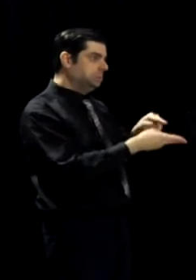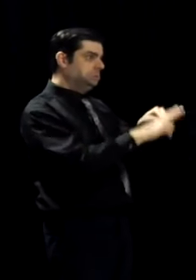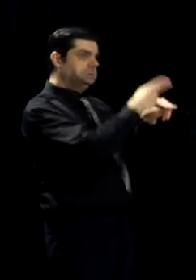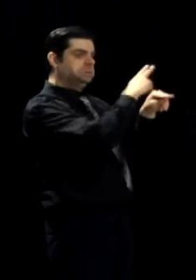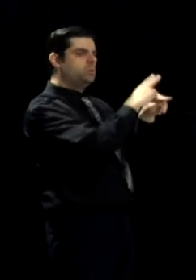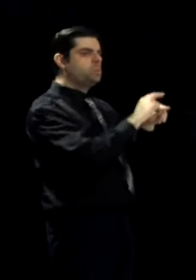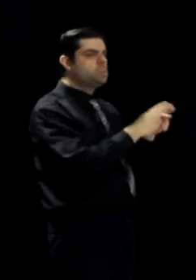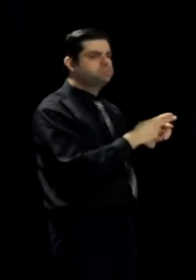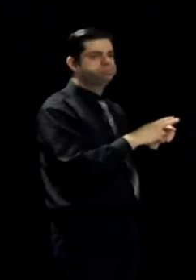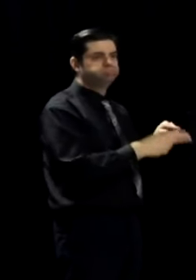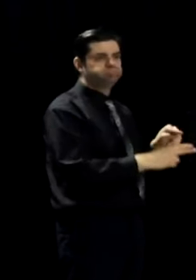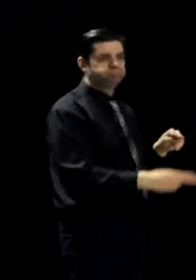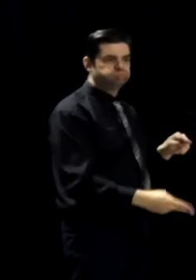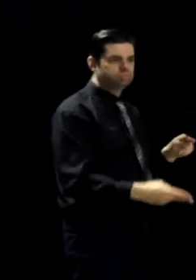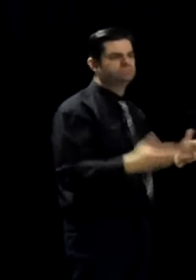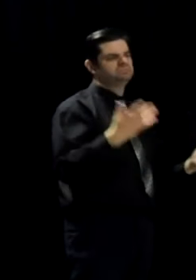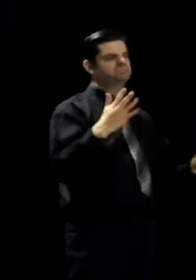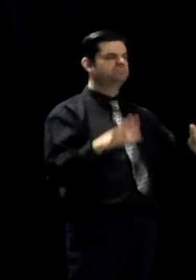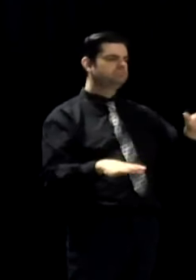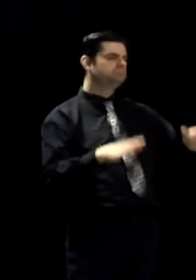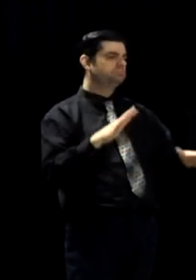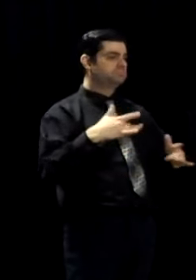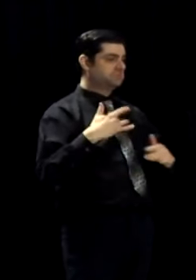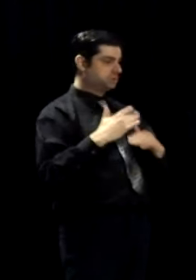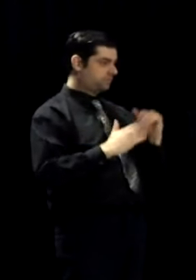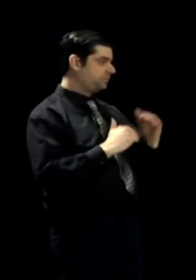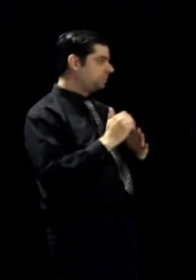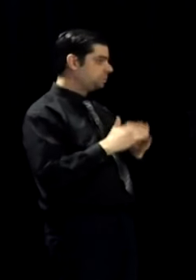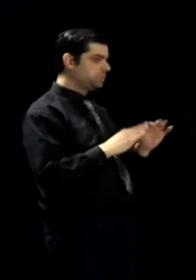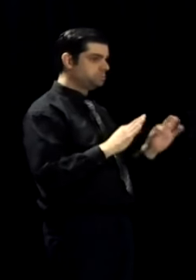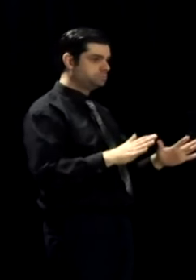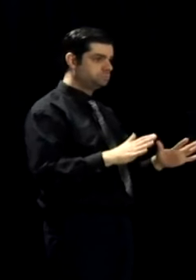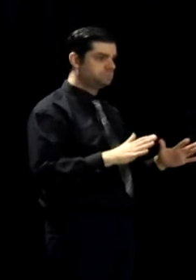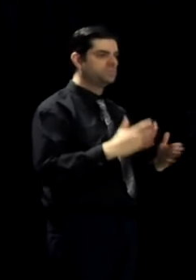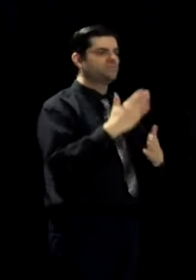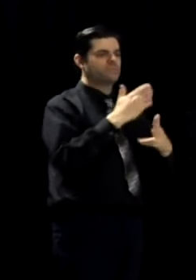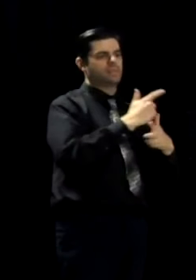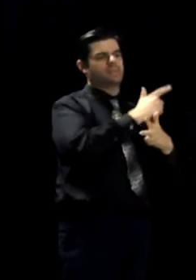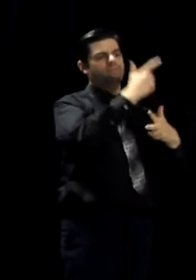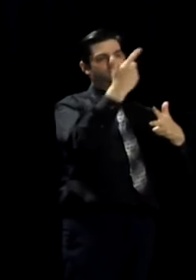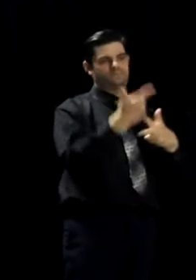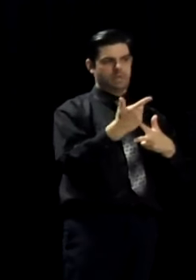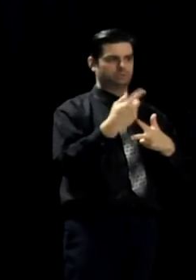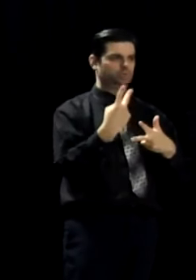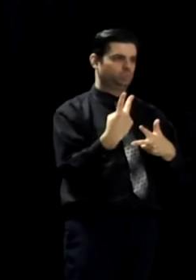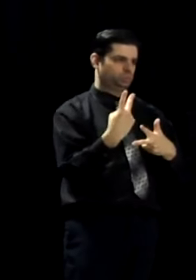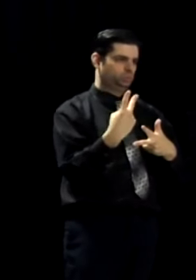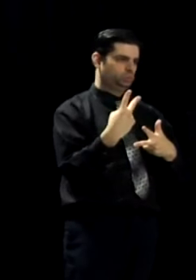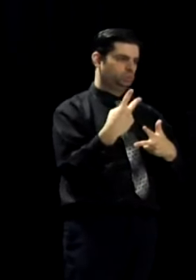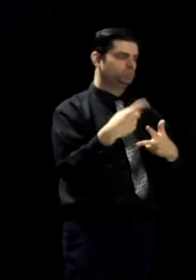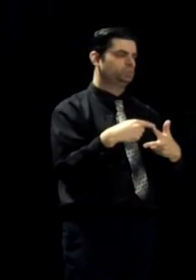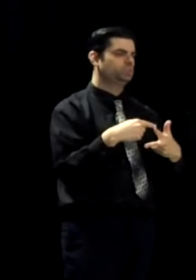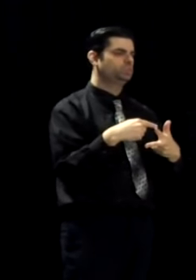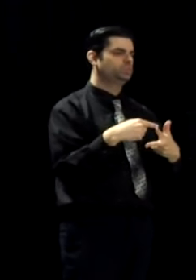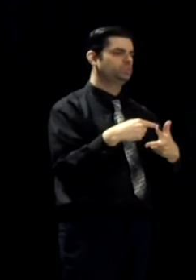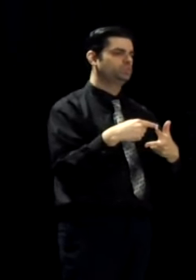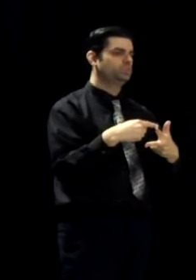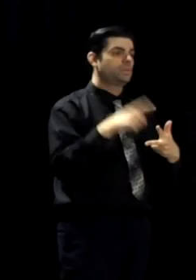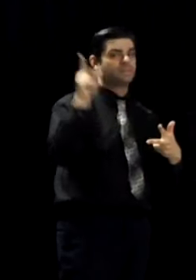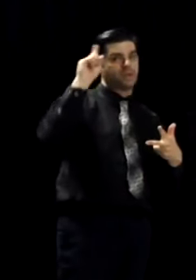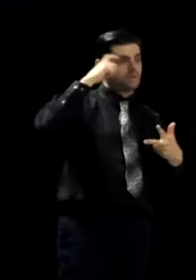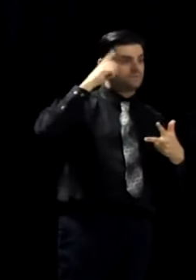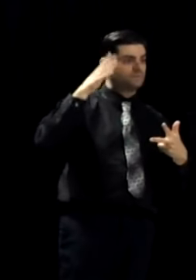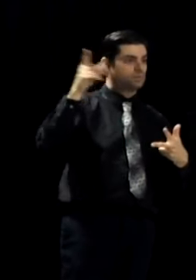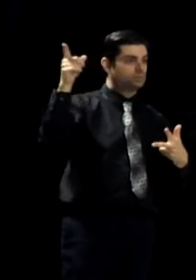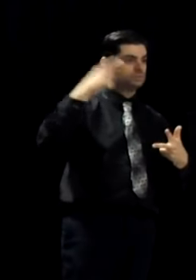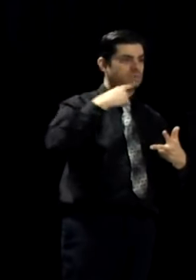And again, you've heard the governor talk about 1.1 infection rate, and that's kind of when you got to slow things down. That